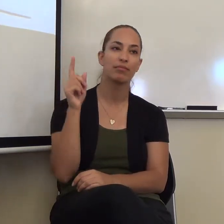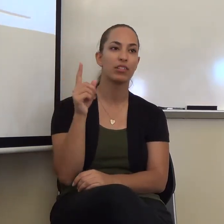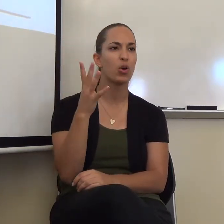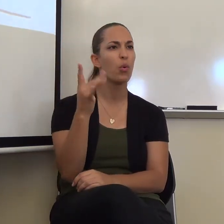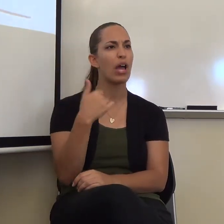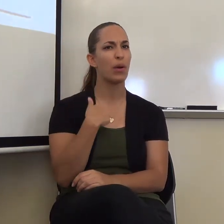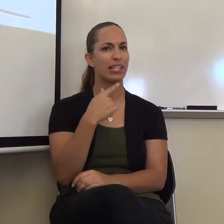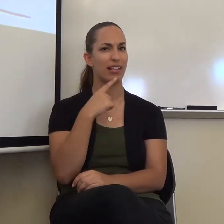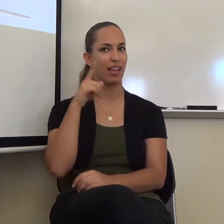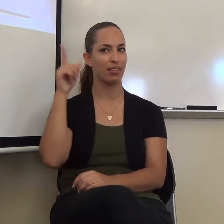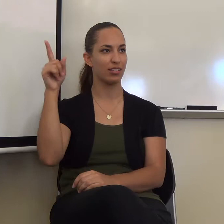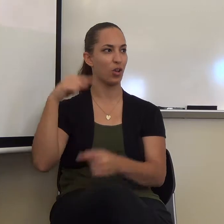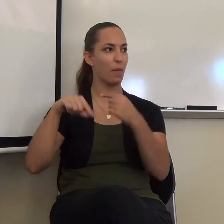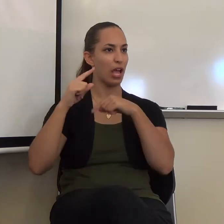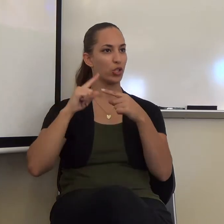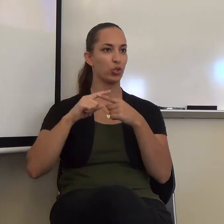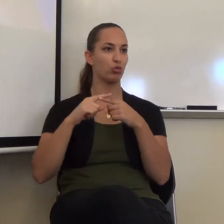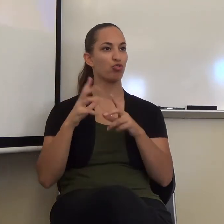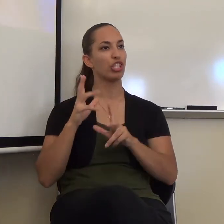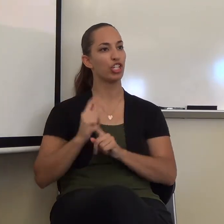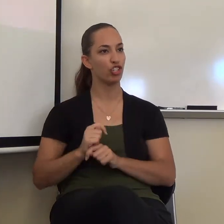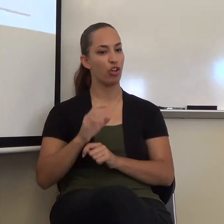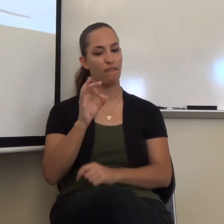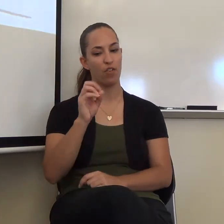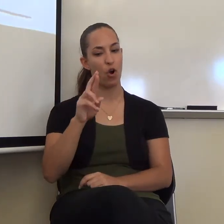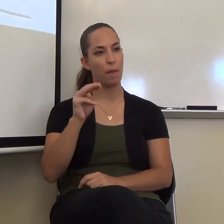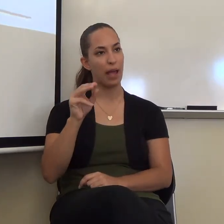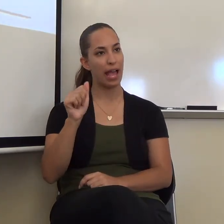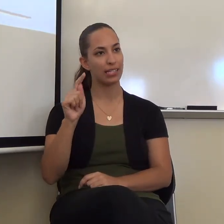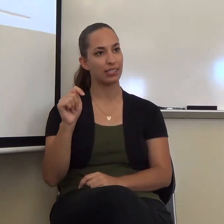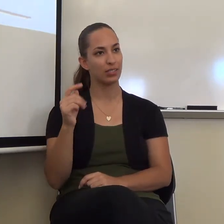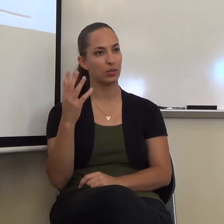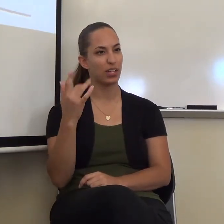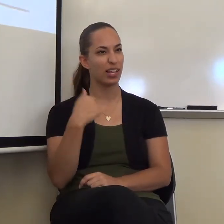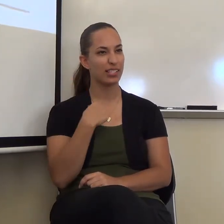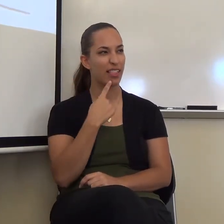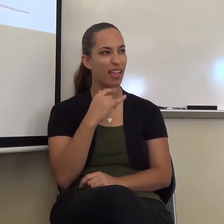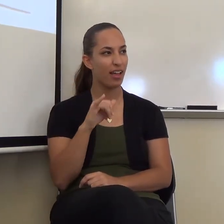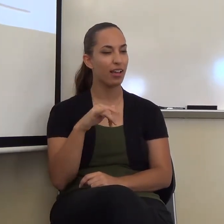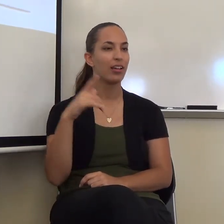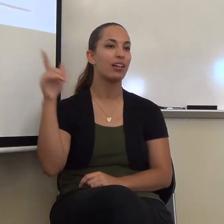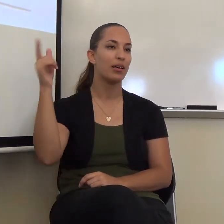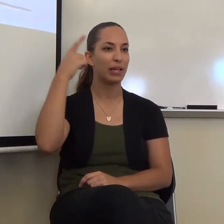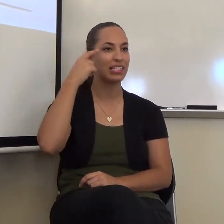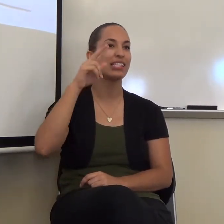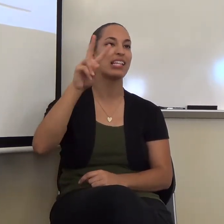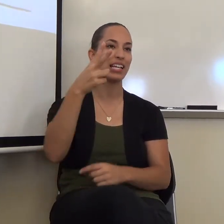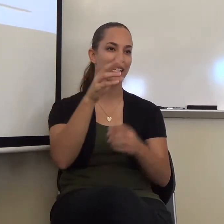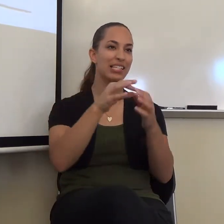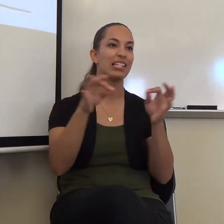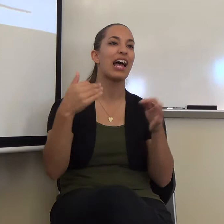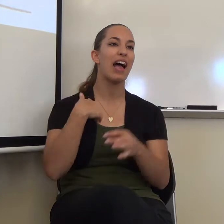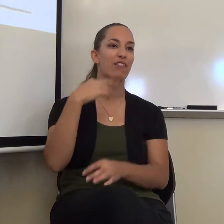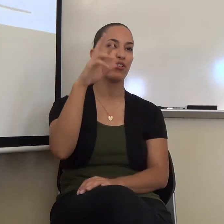format? Yeah, there's a reversal transition starting off the second sentence. So now you guys are at the point where you